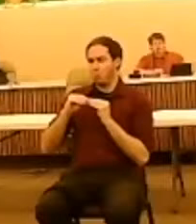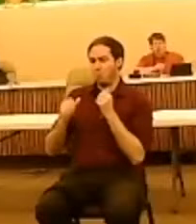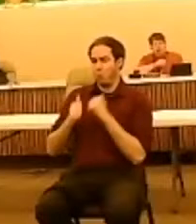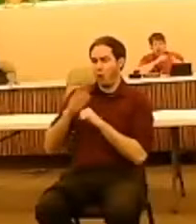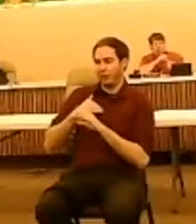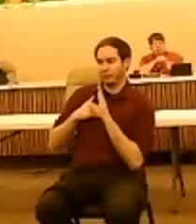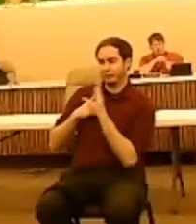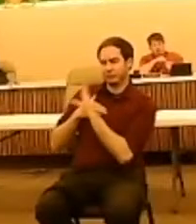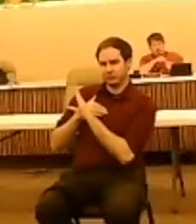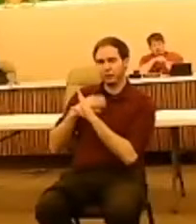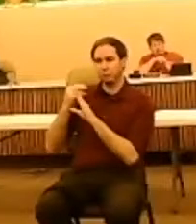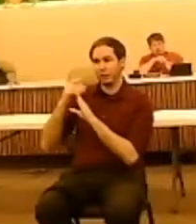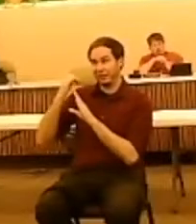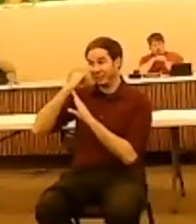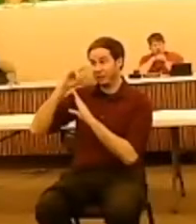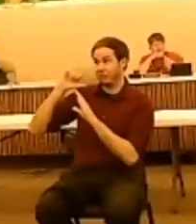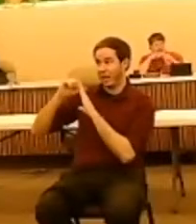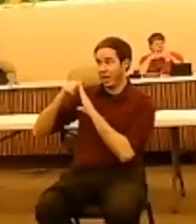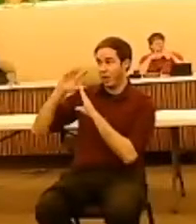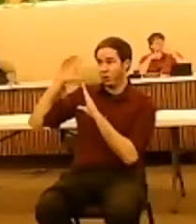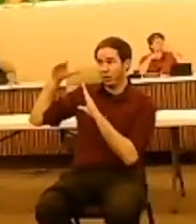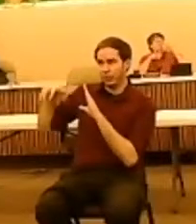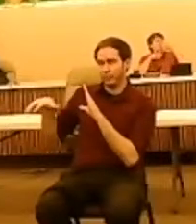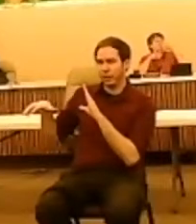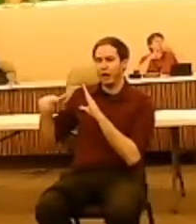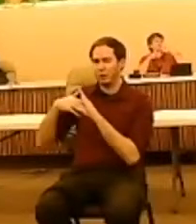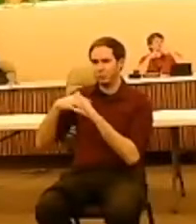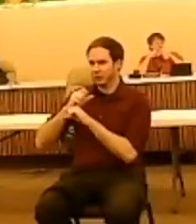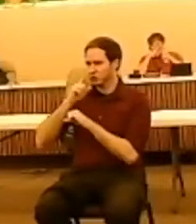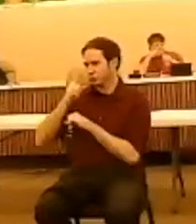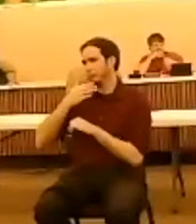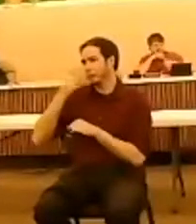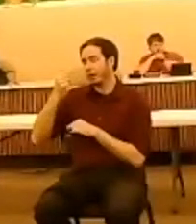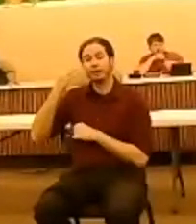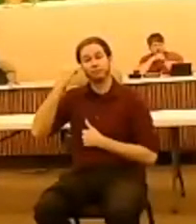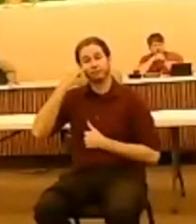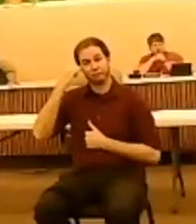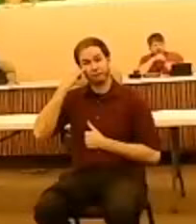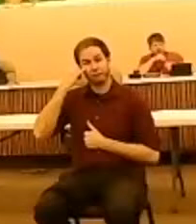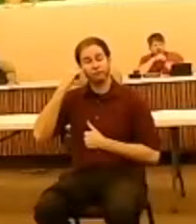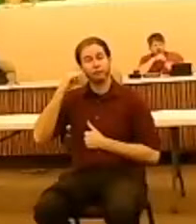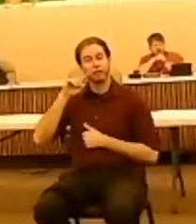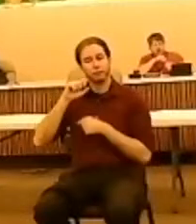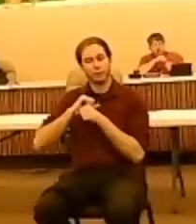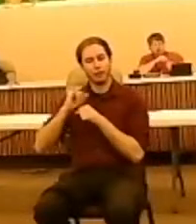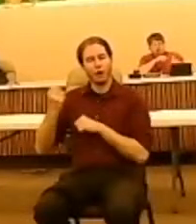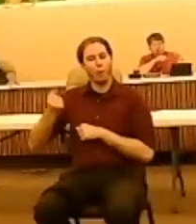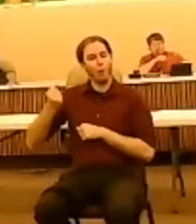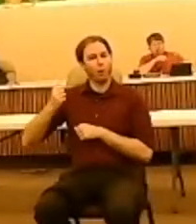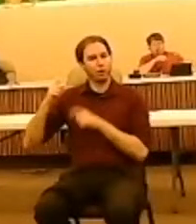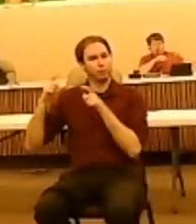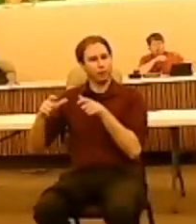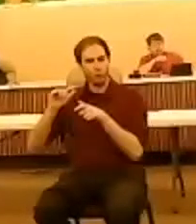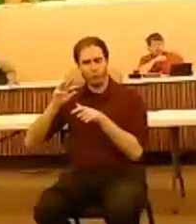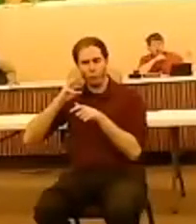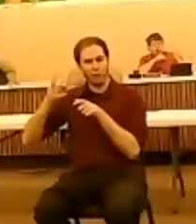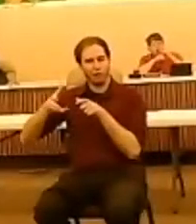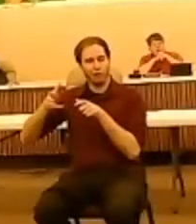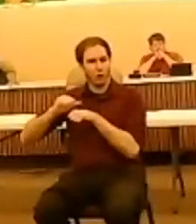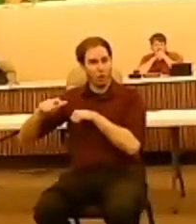the way the Right. thing's going to come down, I think that would be better. Plus, if it is a holding pond where there's water in there all the